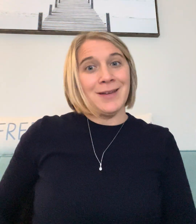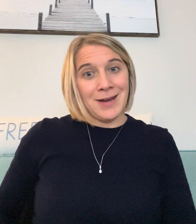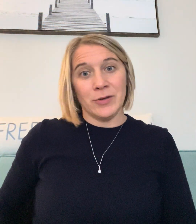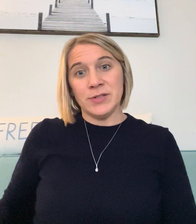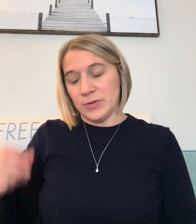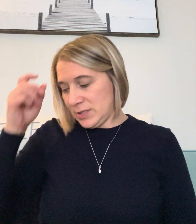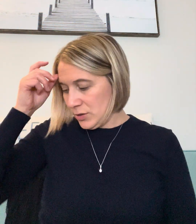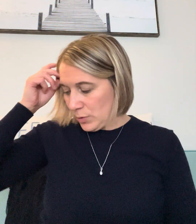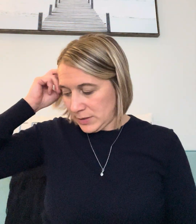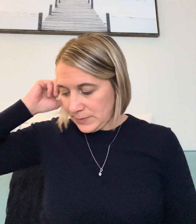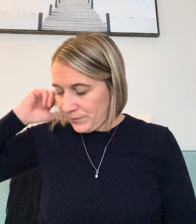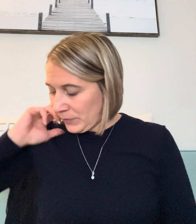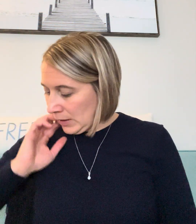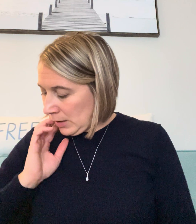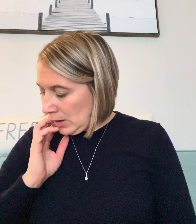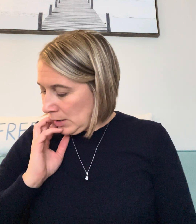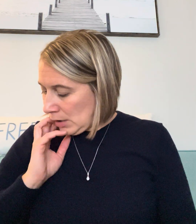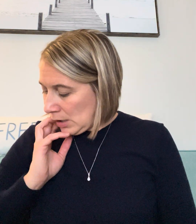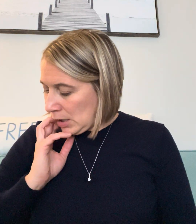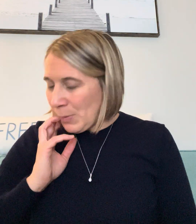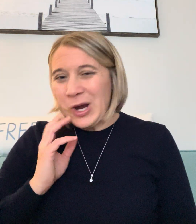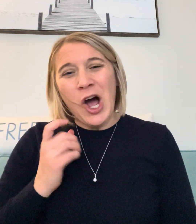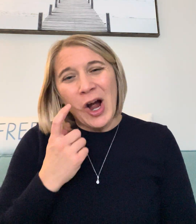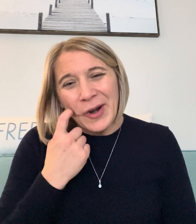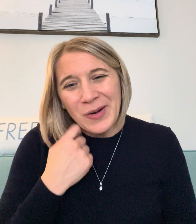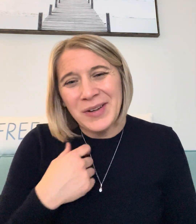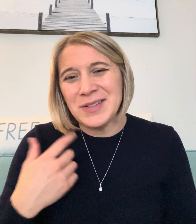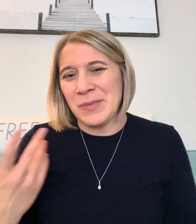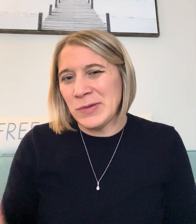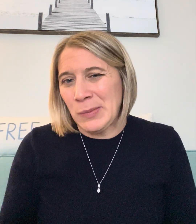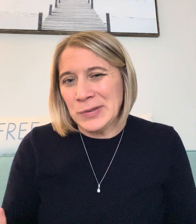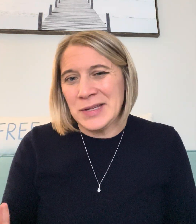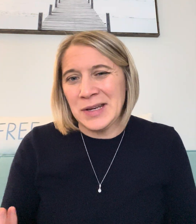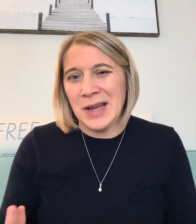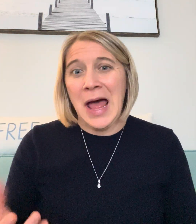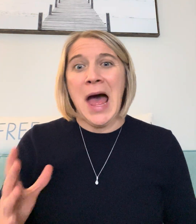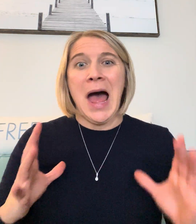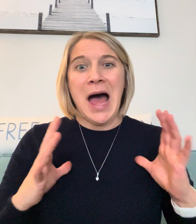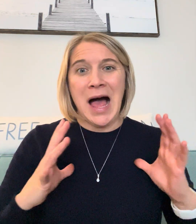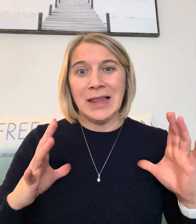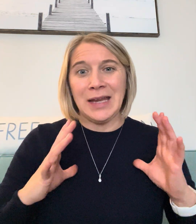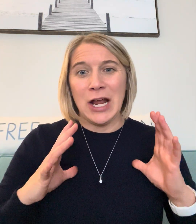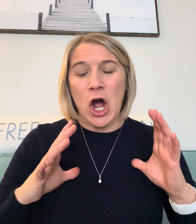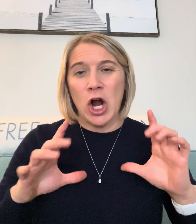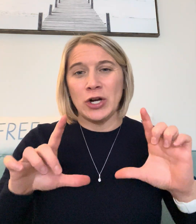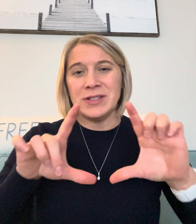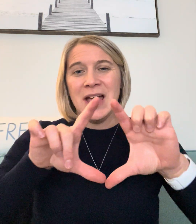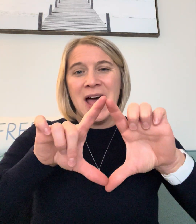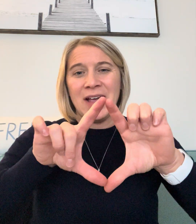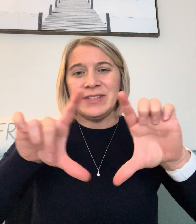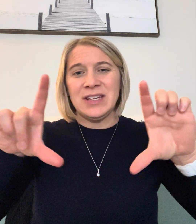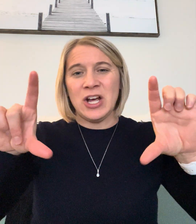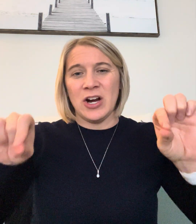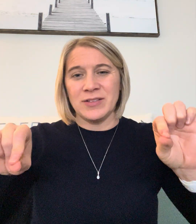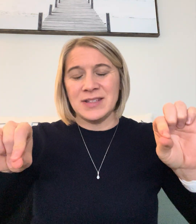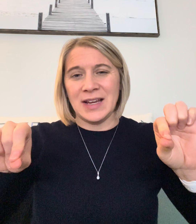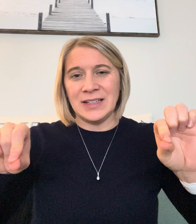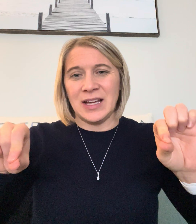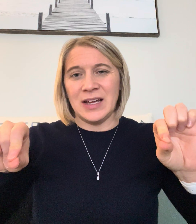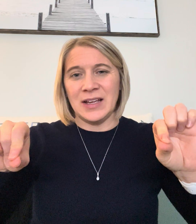noun, so it's done twice. Card. Sometimes people send holiday cards. I've seen cards